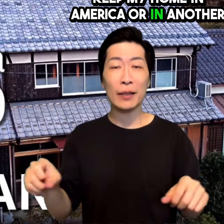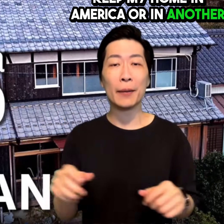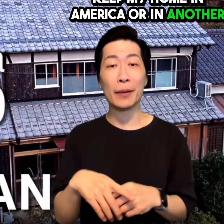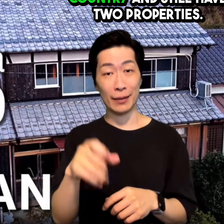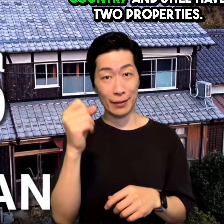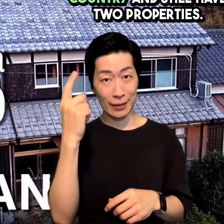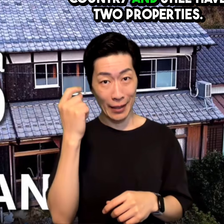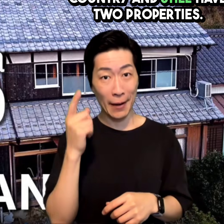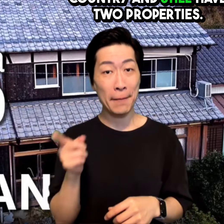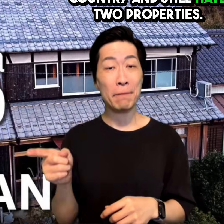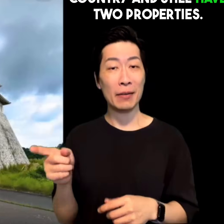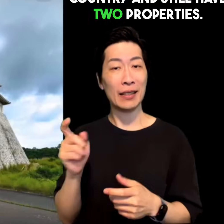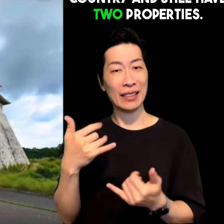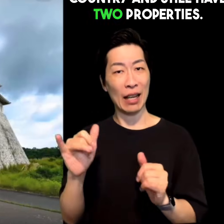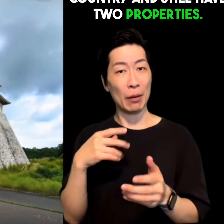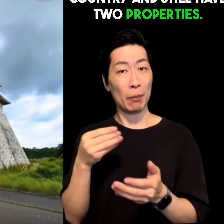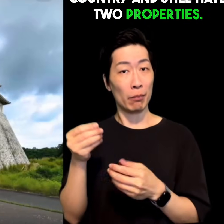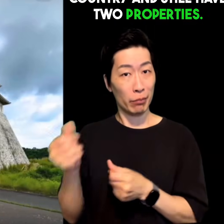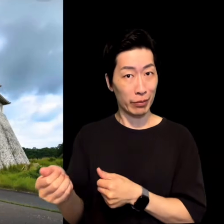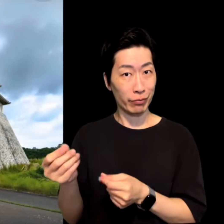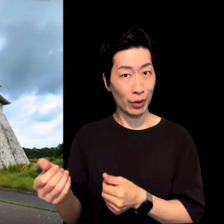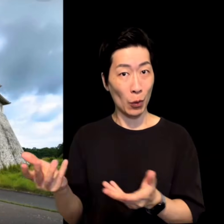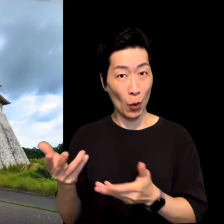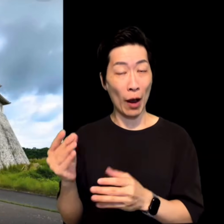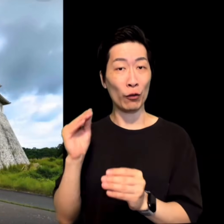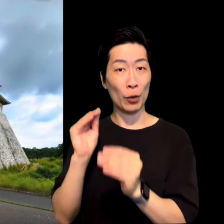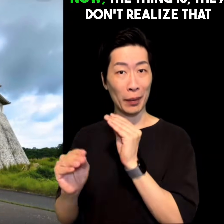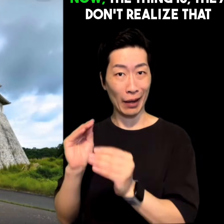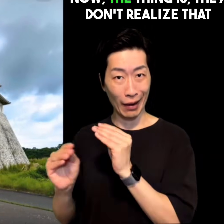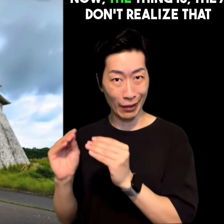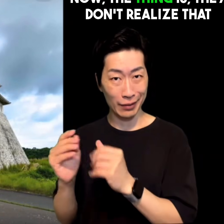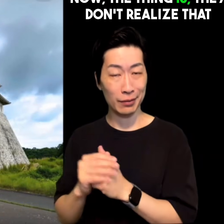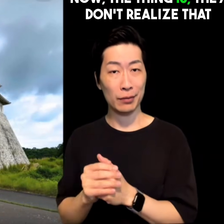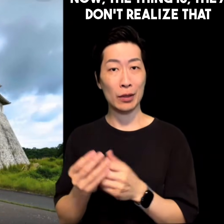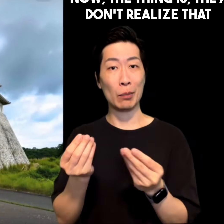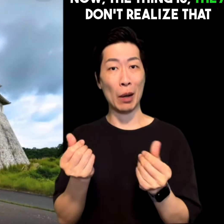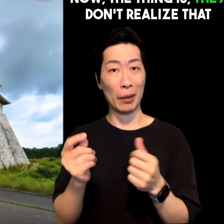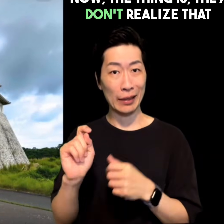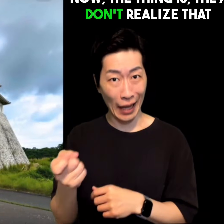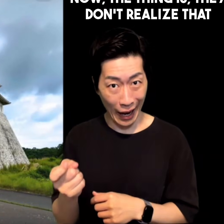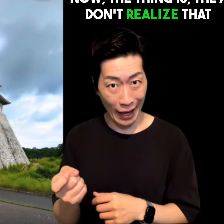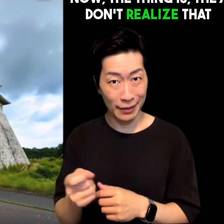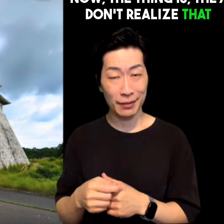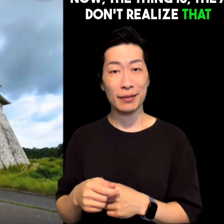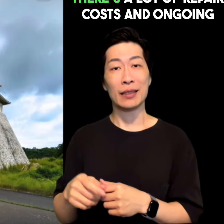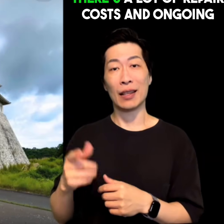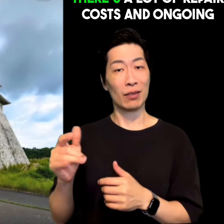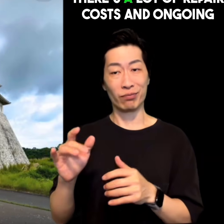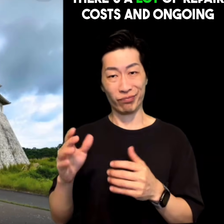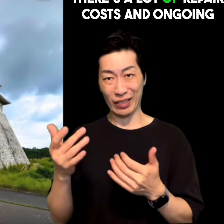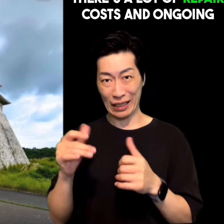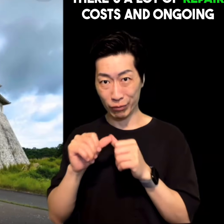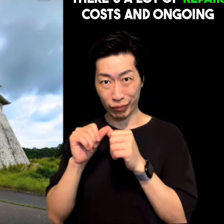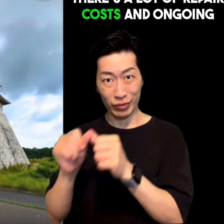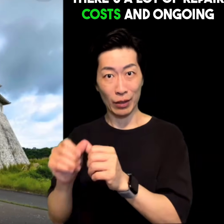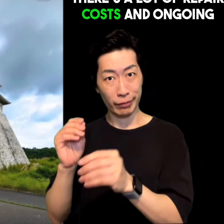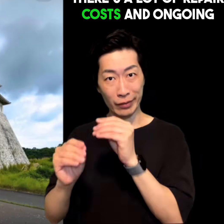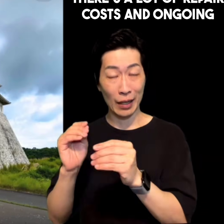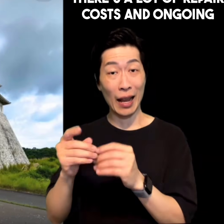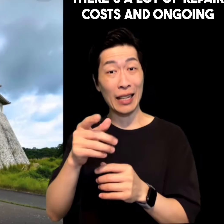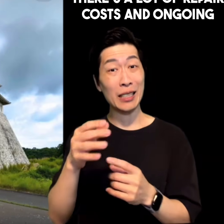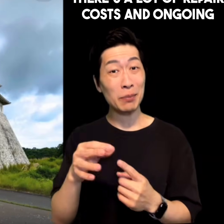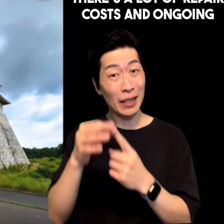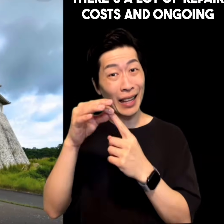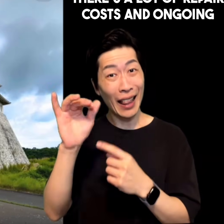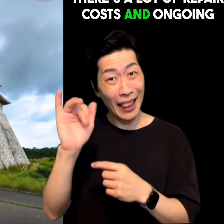or in another country and still have two properties. Now the thing is, they don't realize that there's a lot of repair